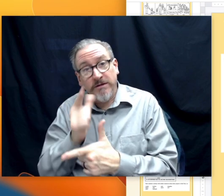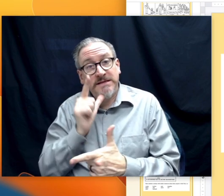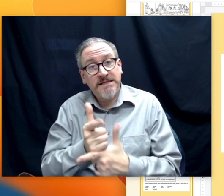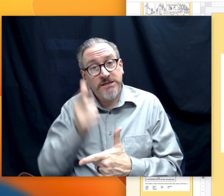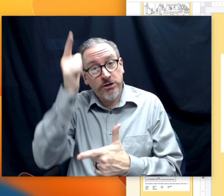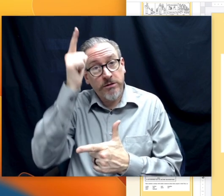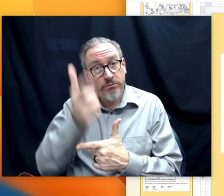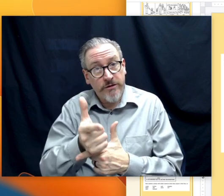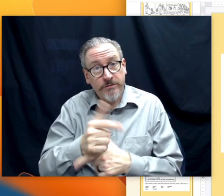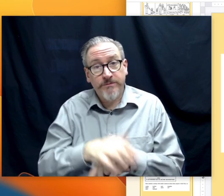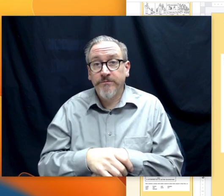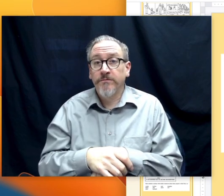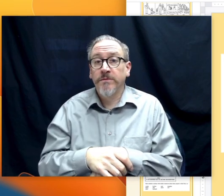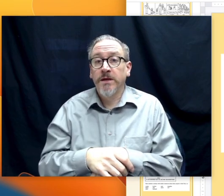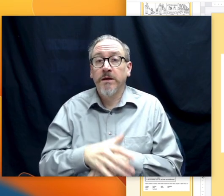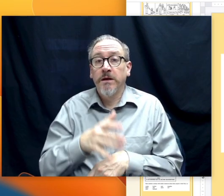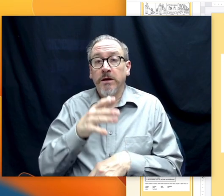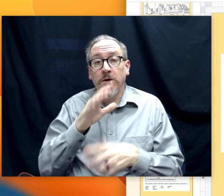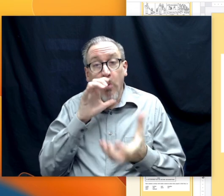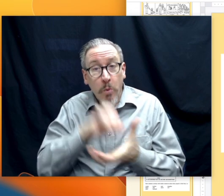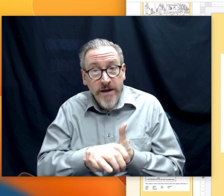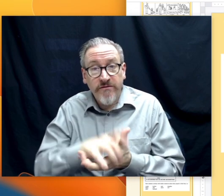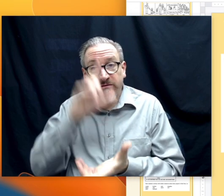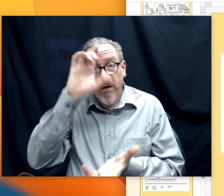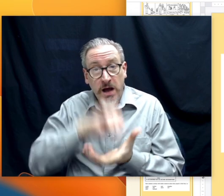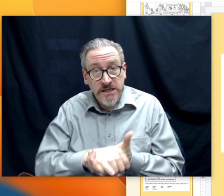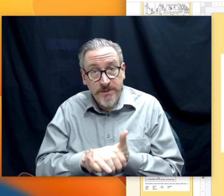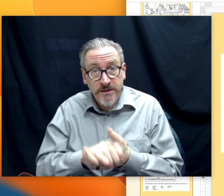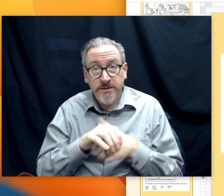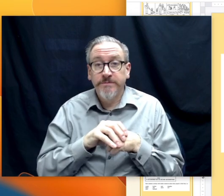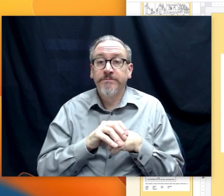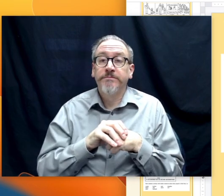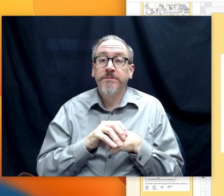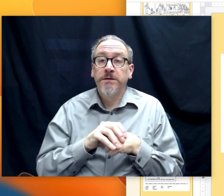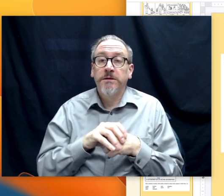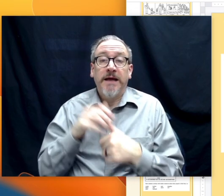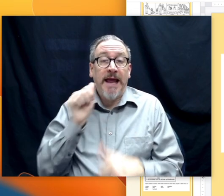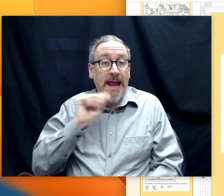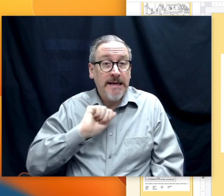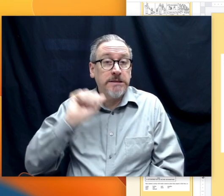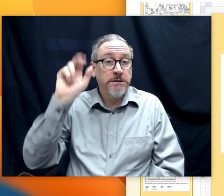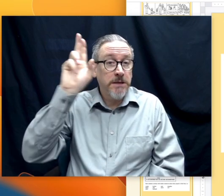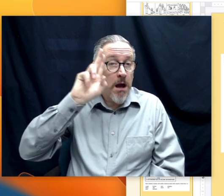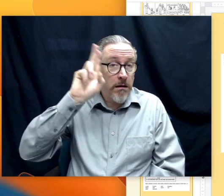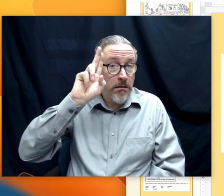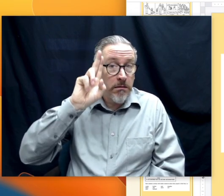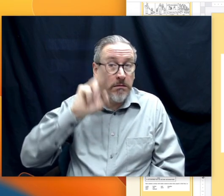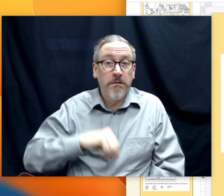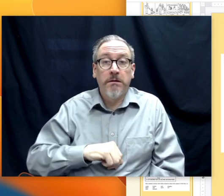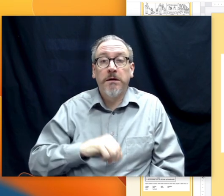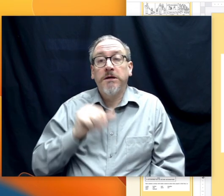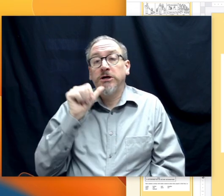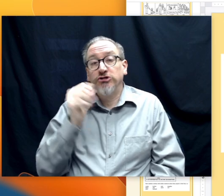brother, right? Sister, brother, wife, husband, aunt,